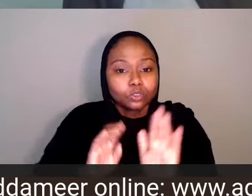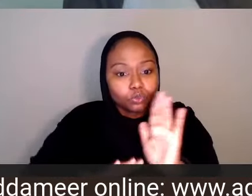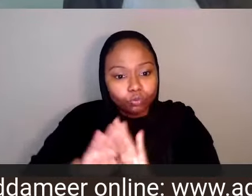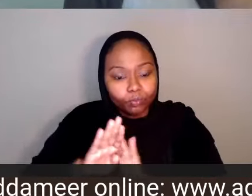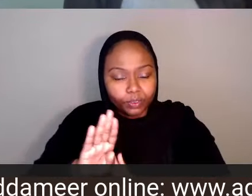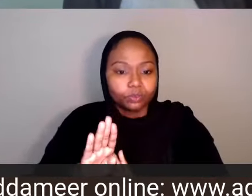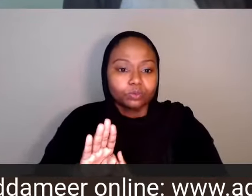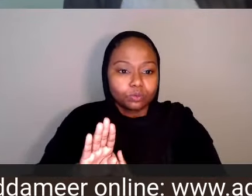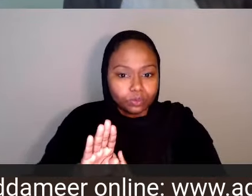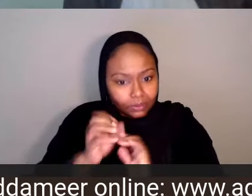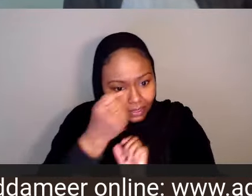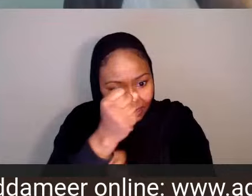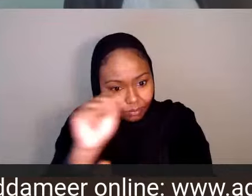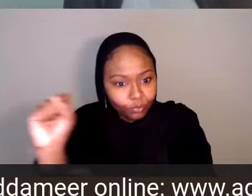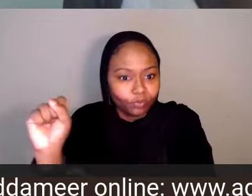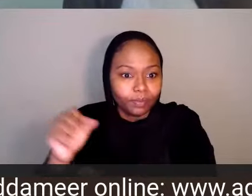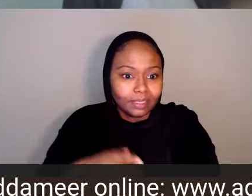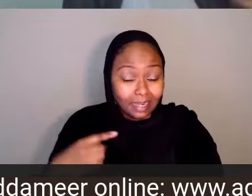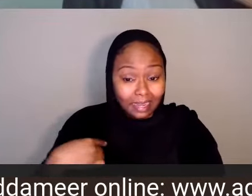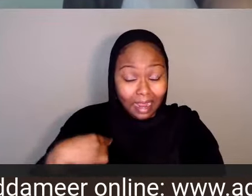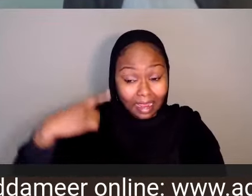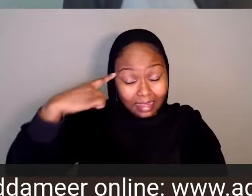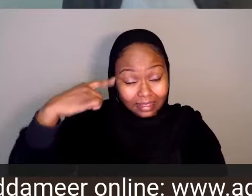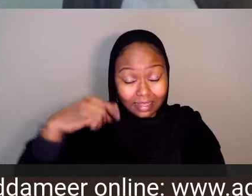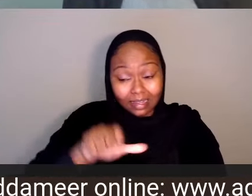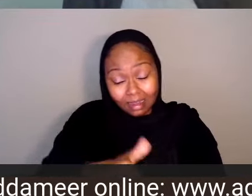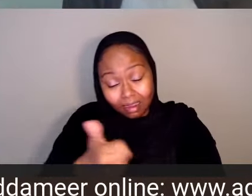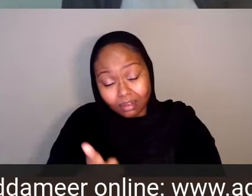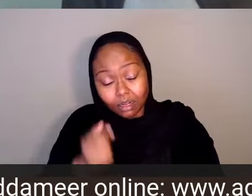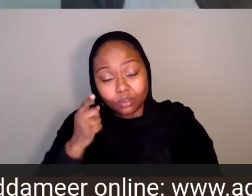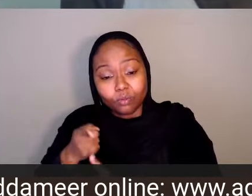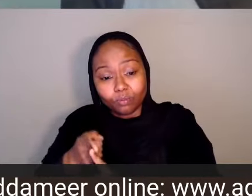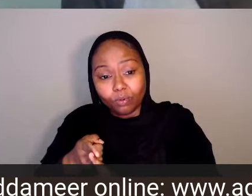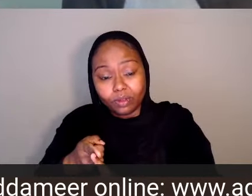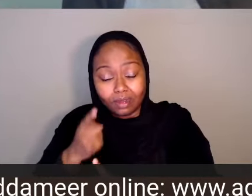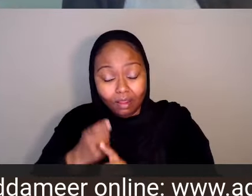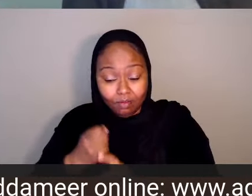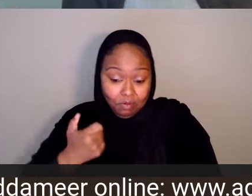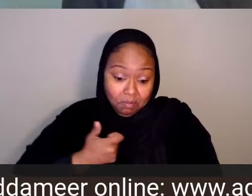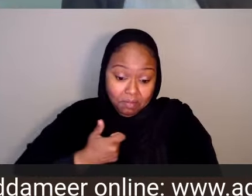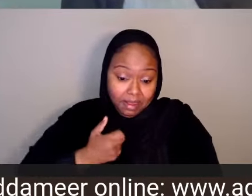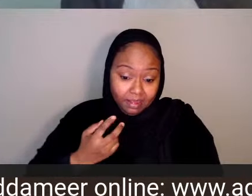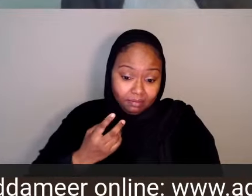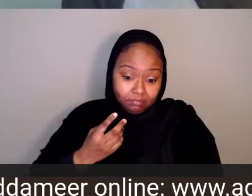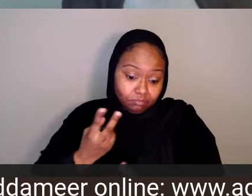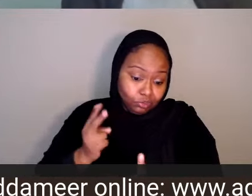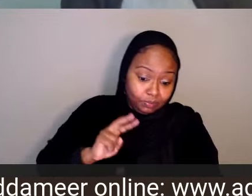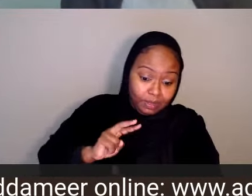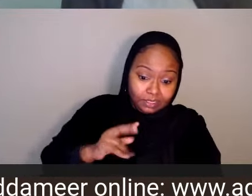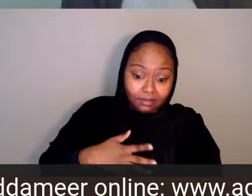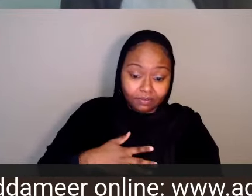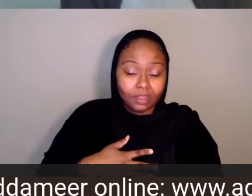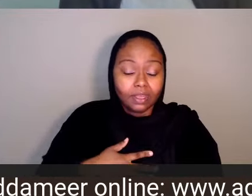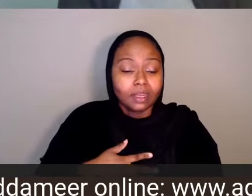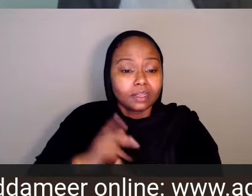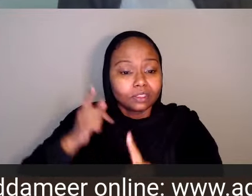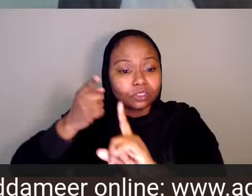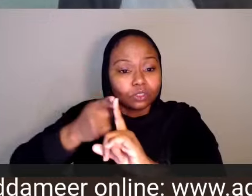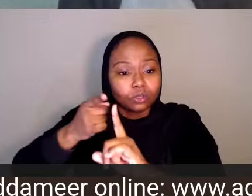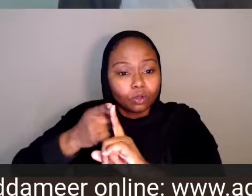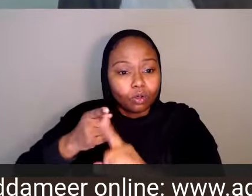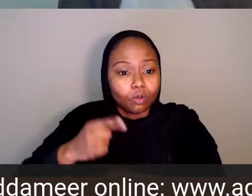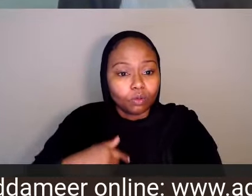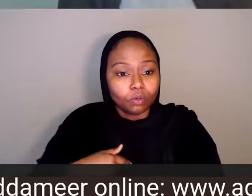movement. And I think another point from my side is the call for the boycott, divestment,